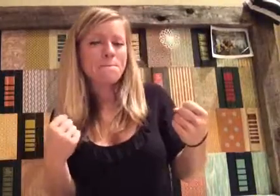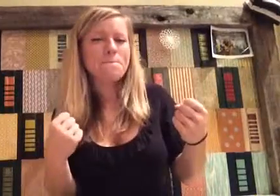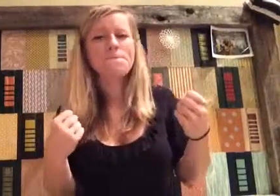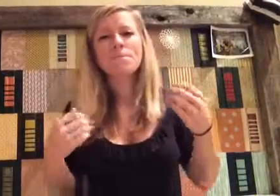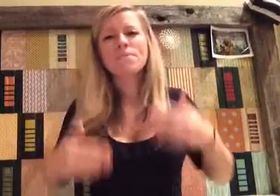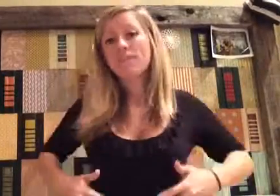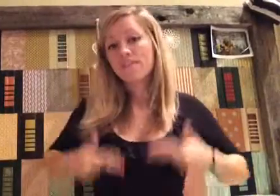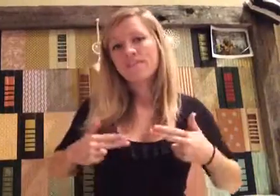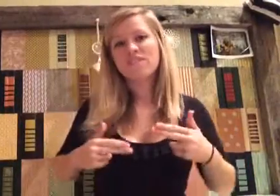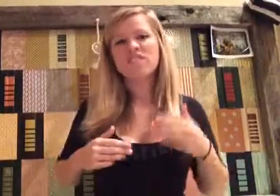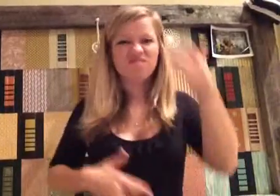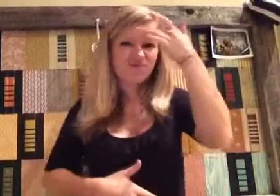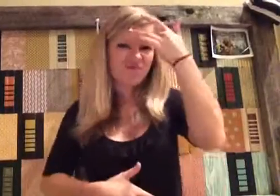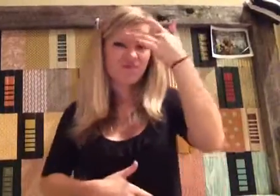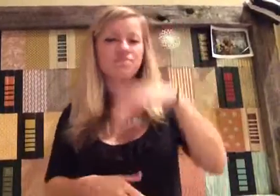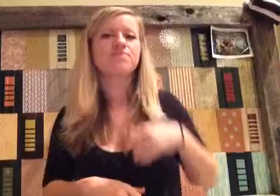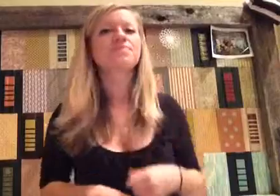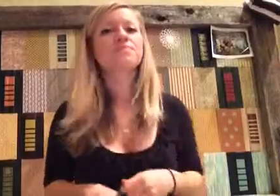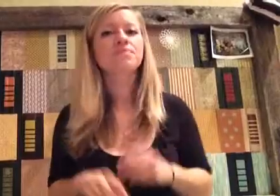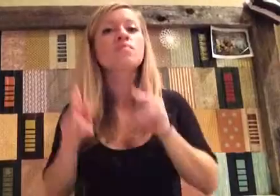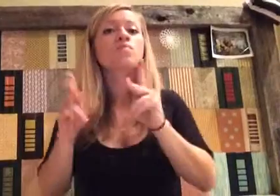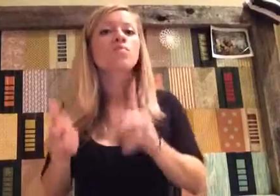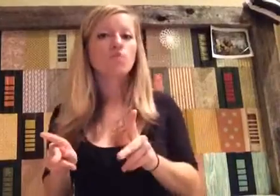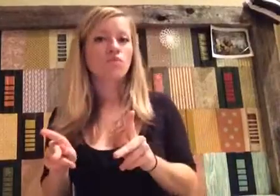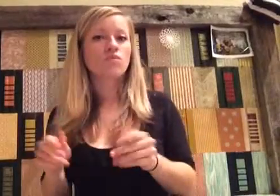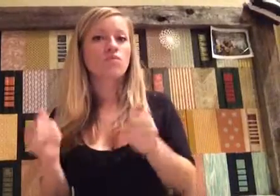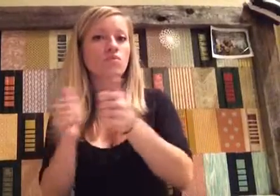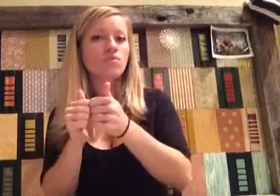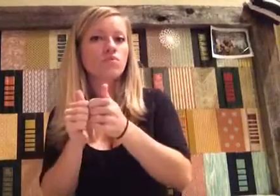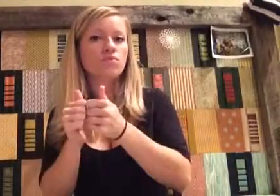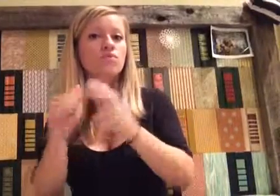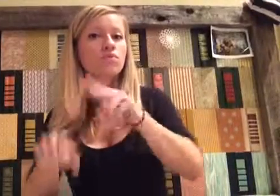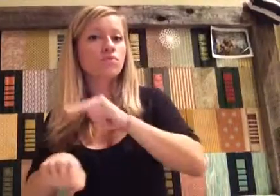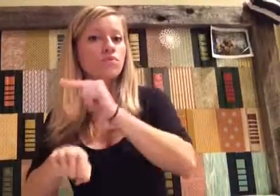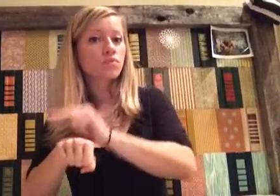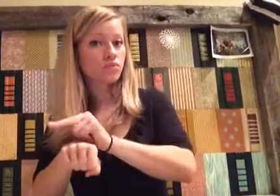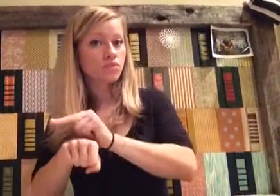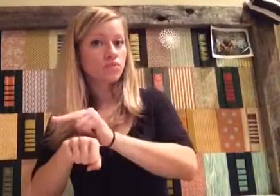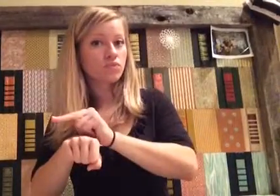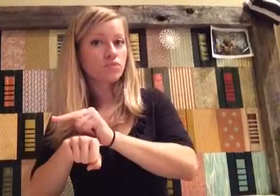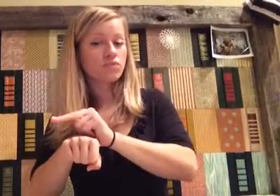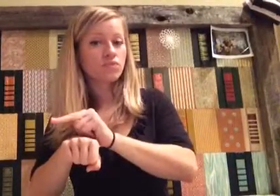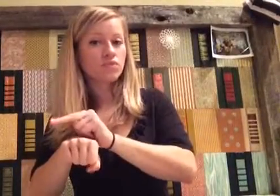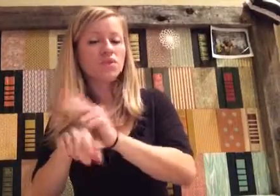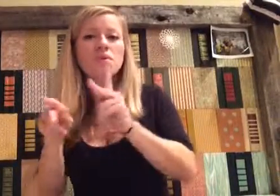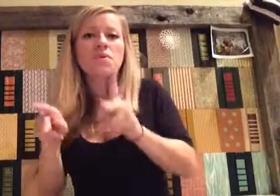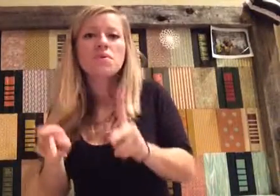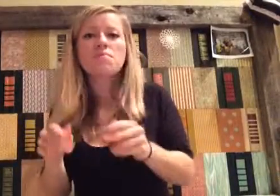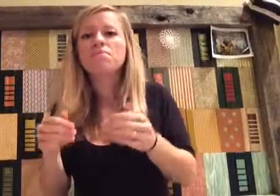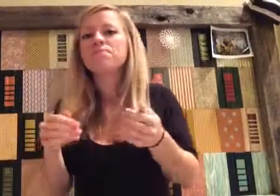Person versus nature is when a character has to face environmental issues.